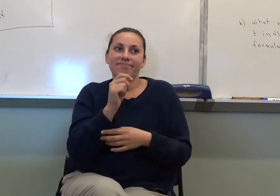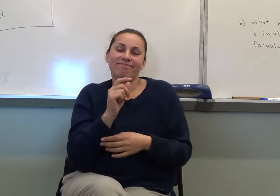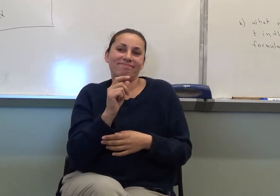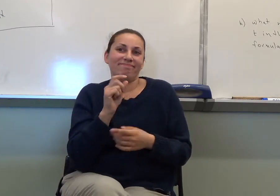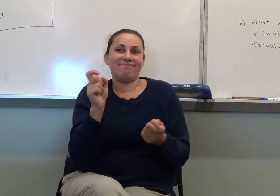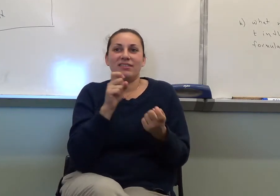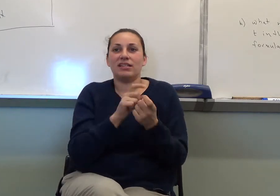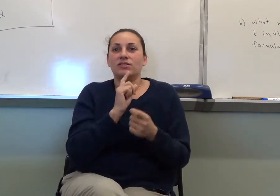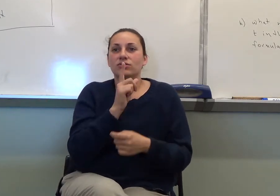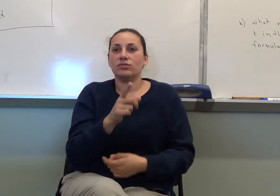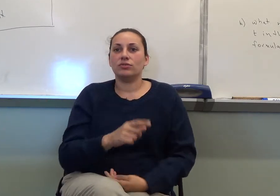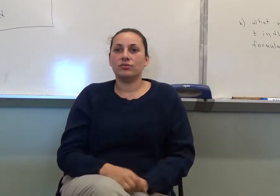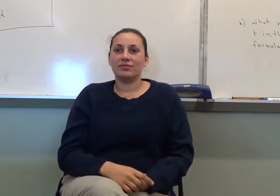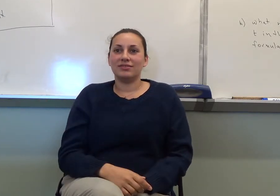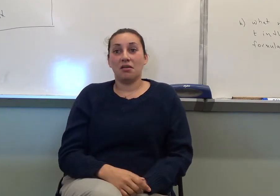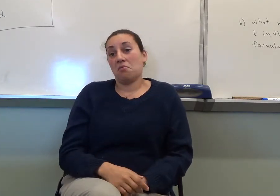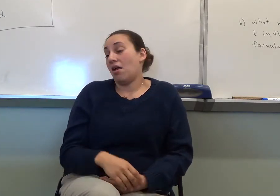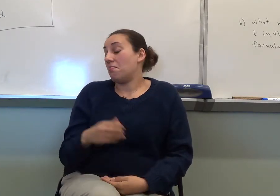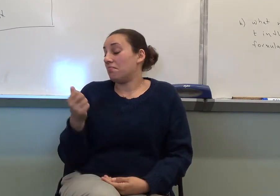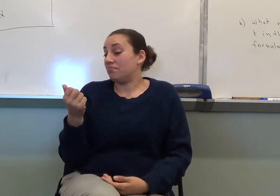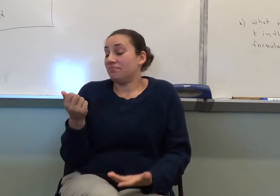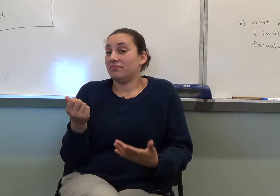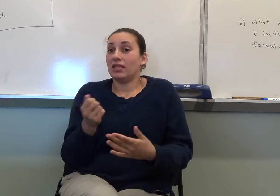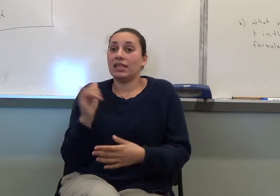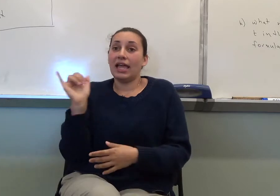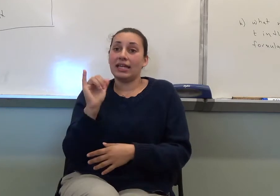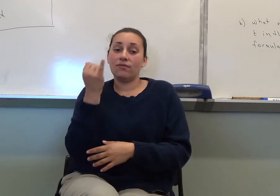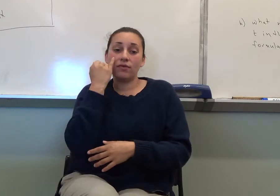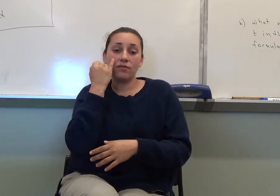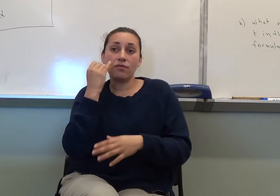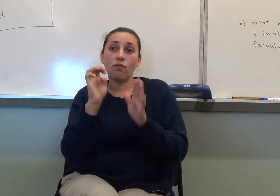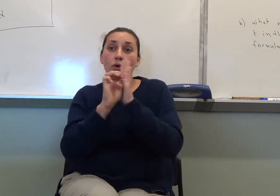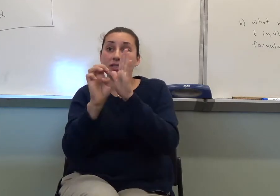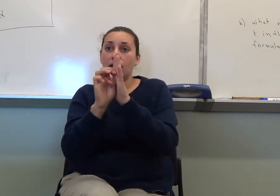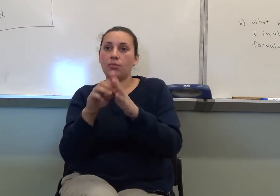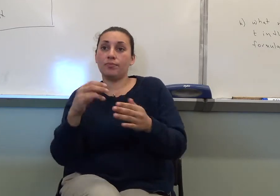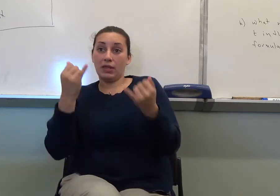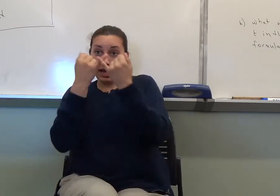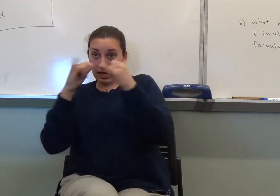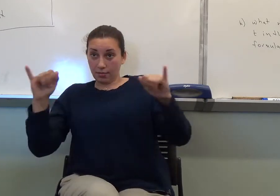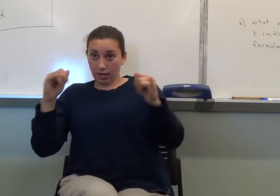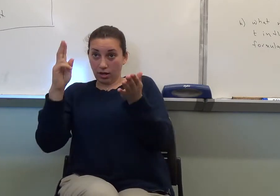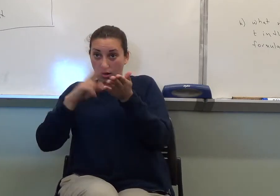Does that was that? answer your question? Yes. Which one? What number was that? This was number 5.